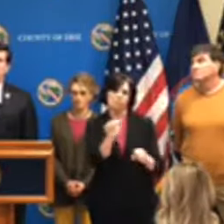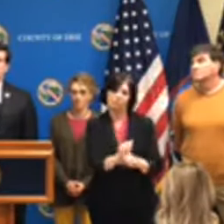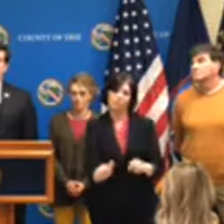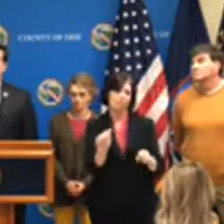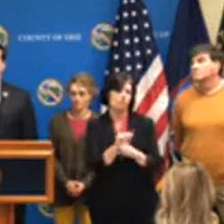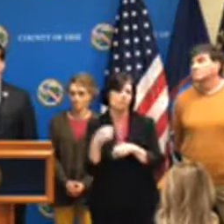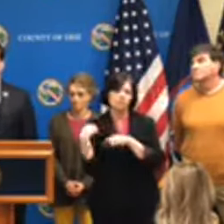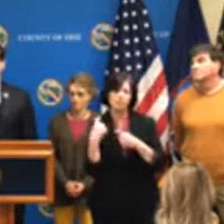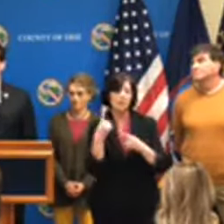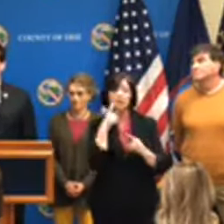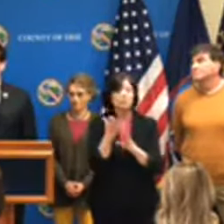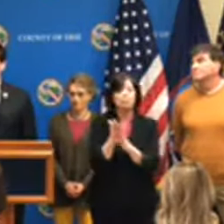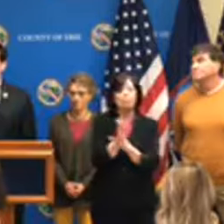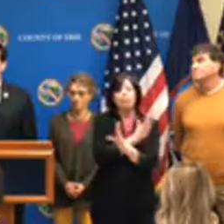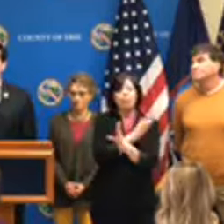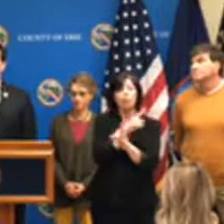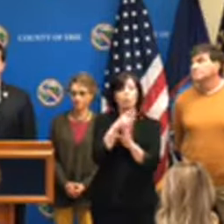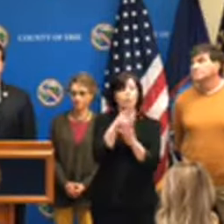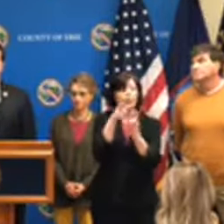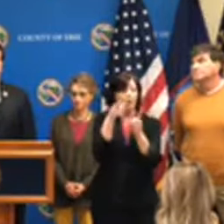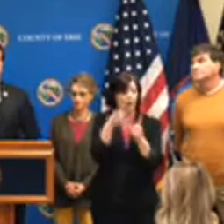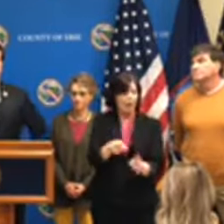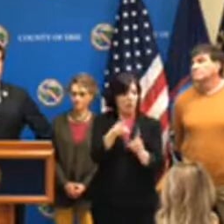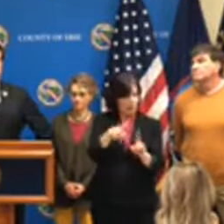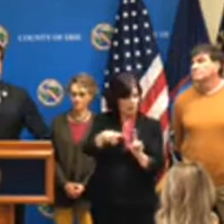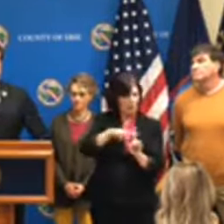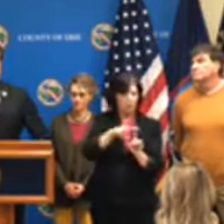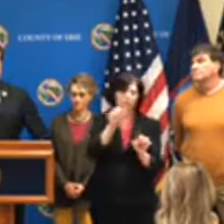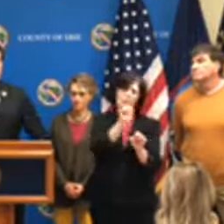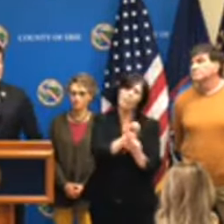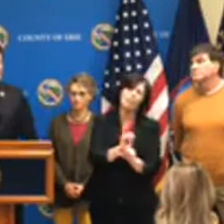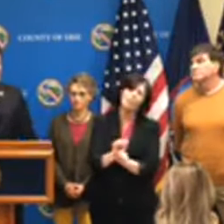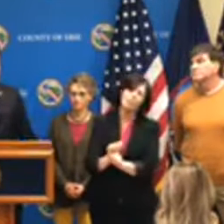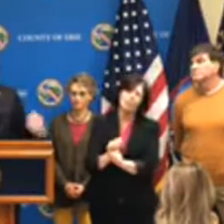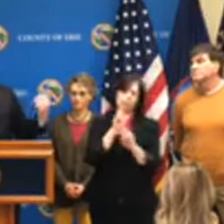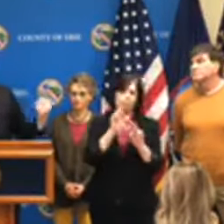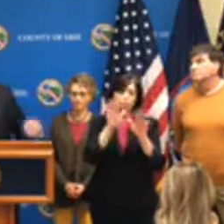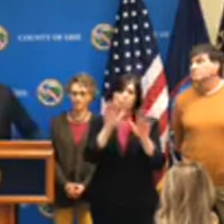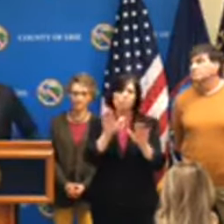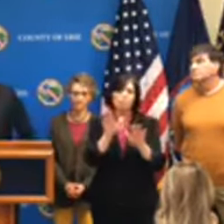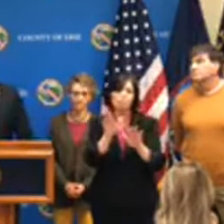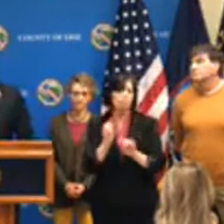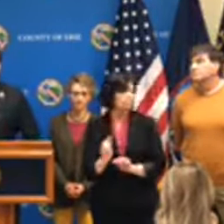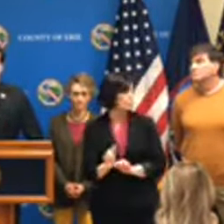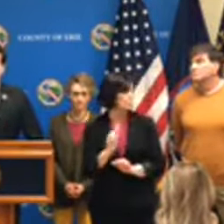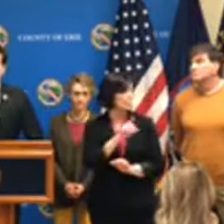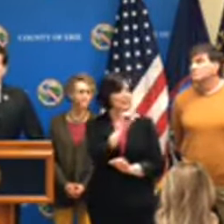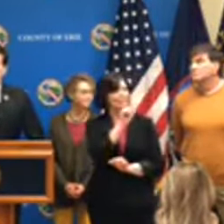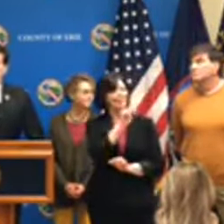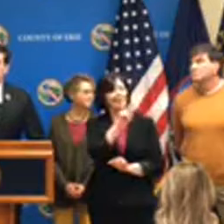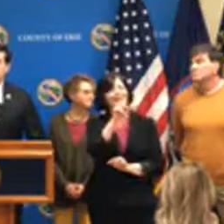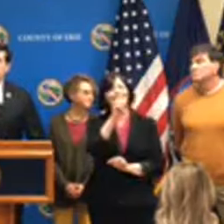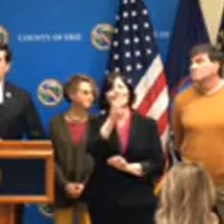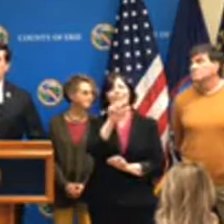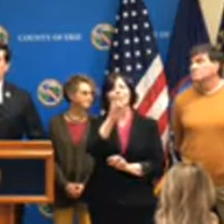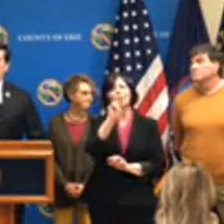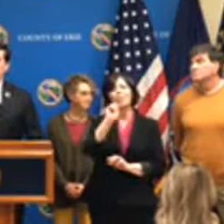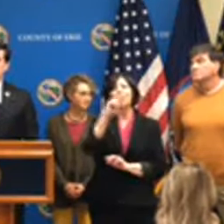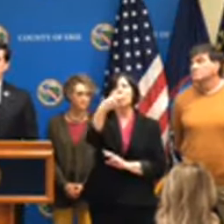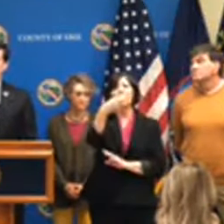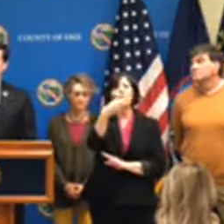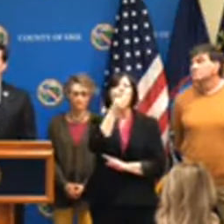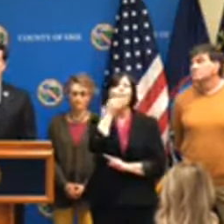few days, even before we had a positive case, for the great work that they're doing. To her left, we have Dan Neverth from our Department of